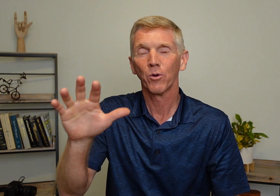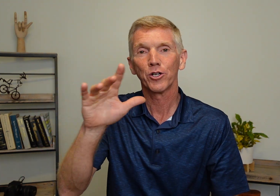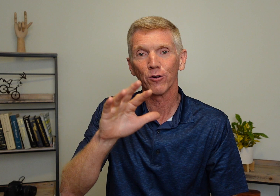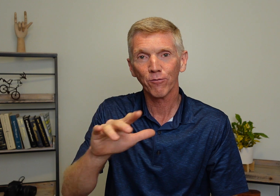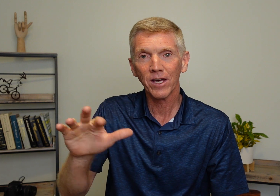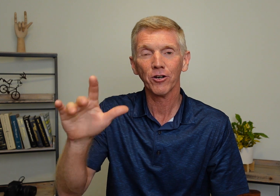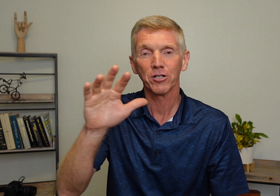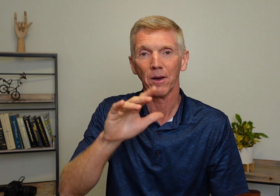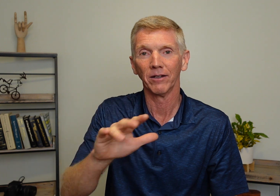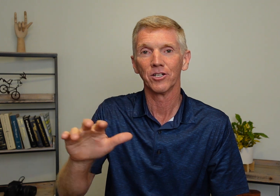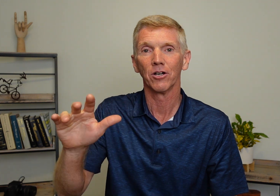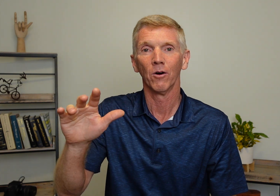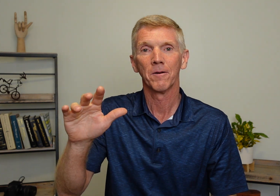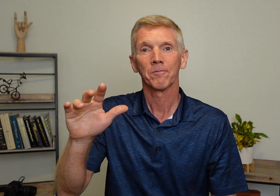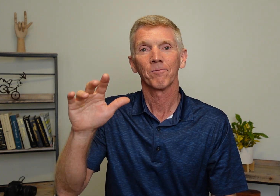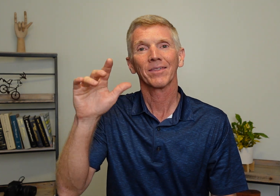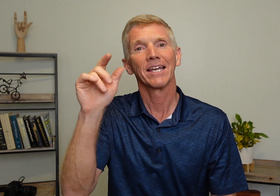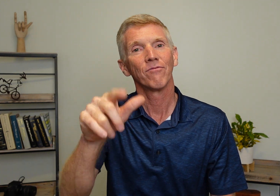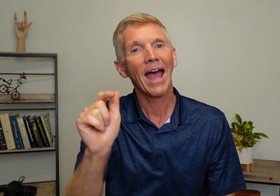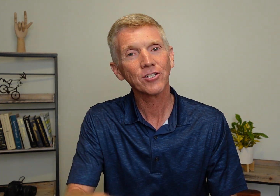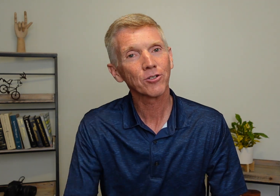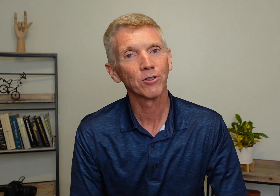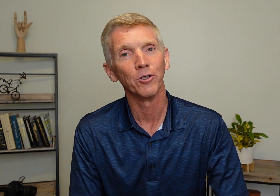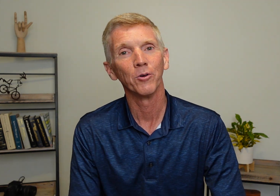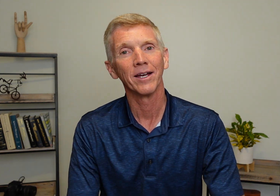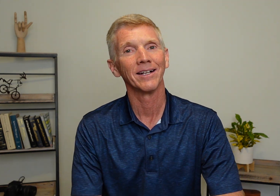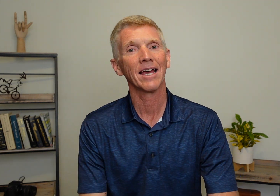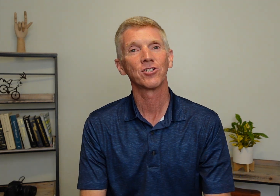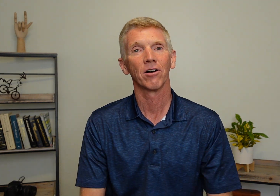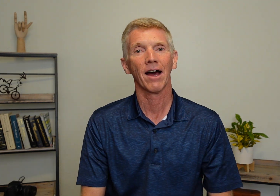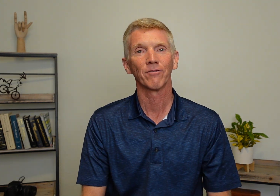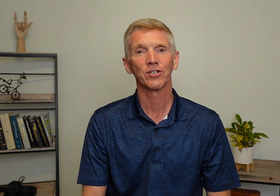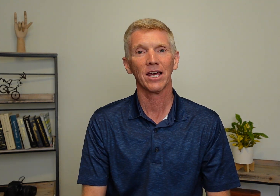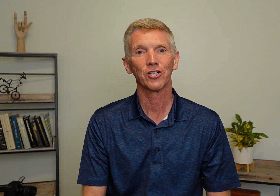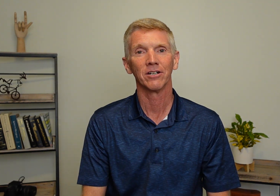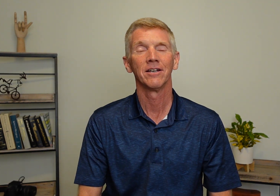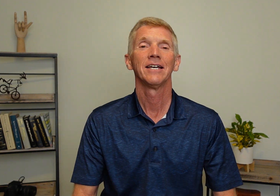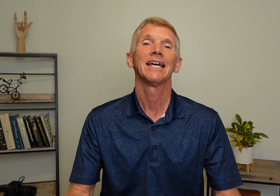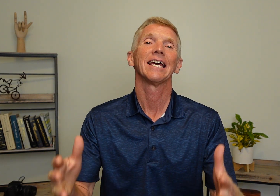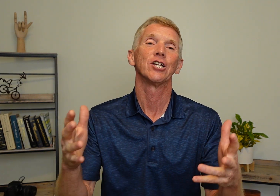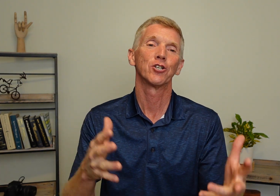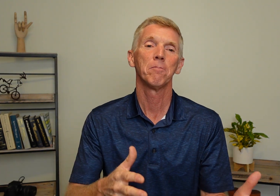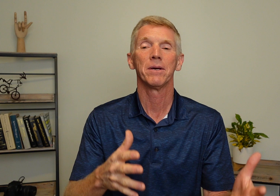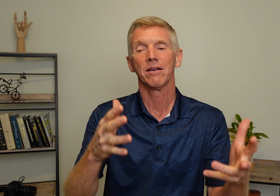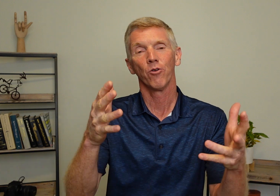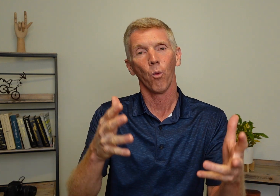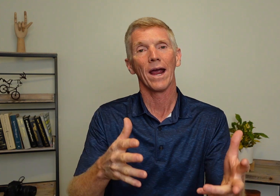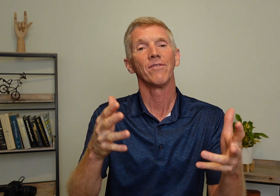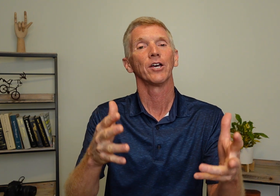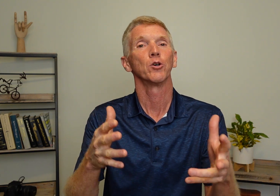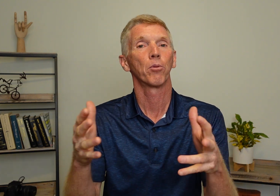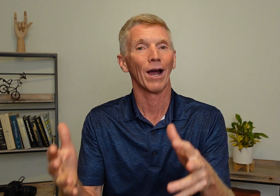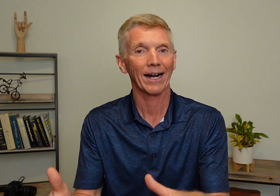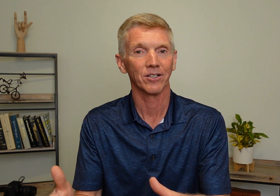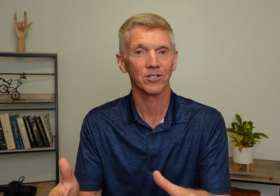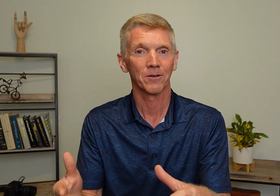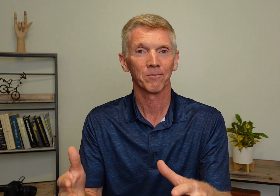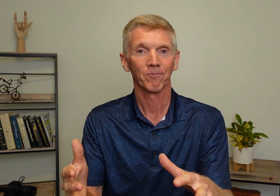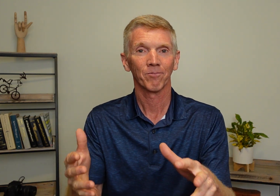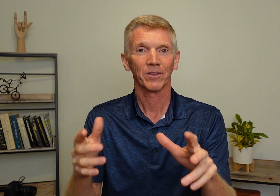you're finger spelling. So if that's true in an ASL conversation, it should be the way that you practice. So